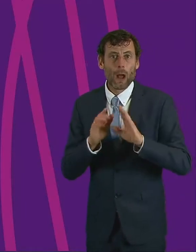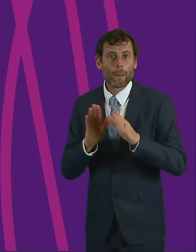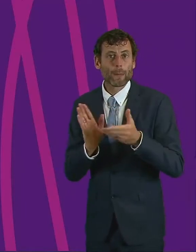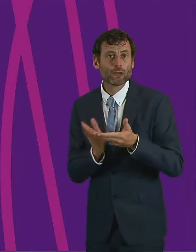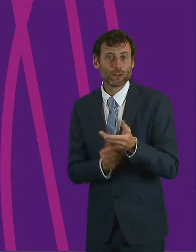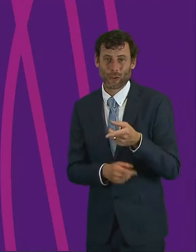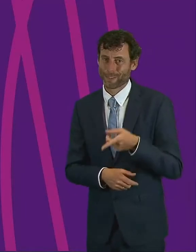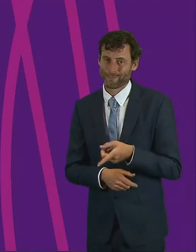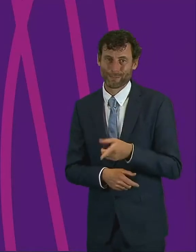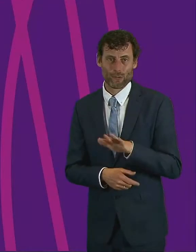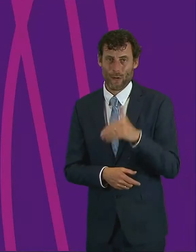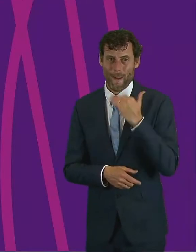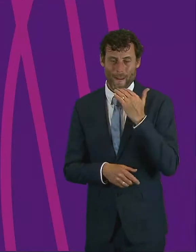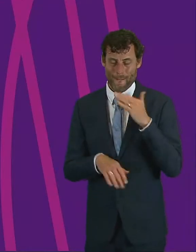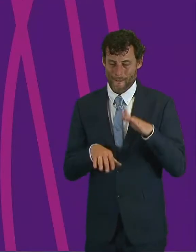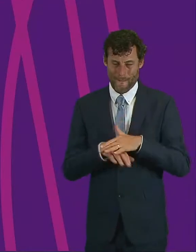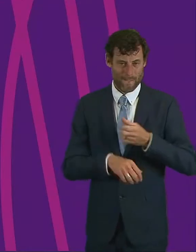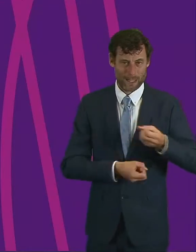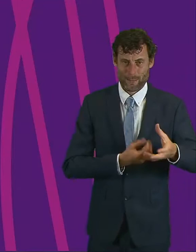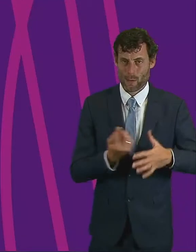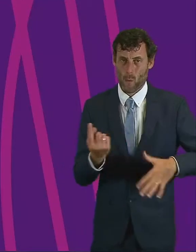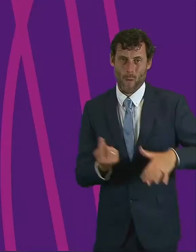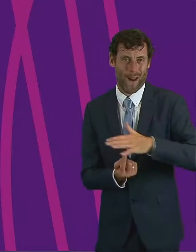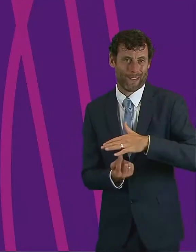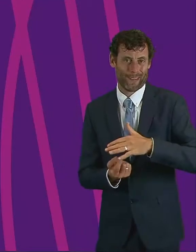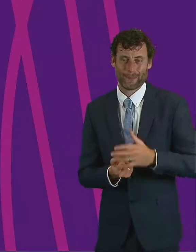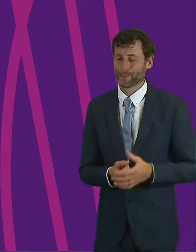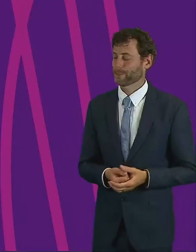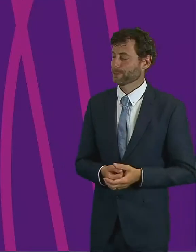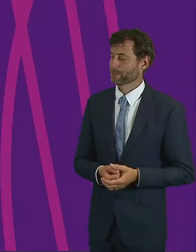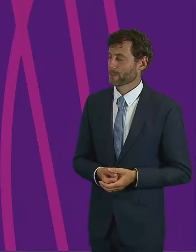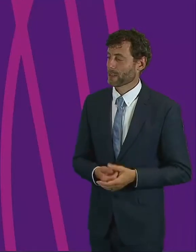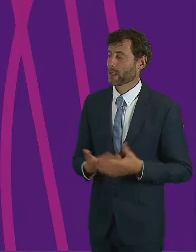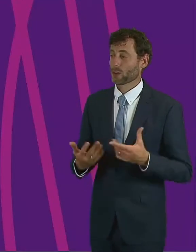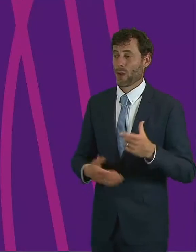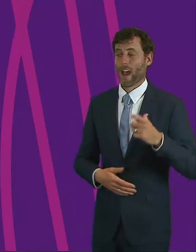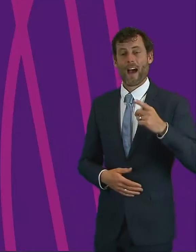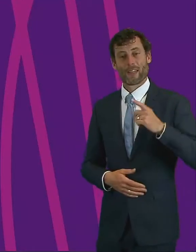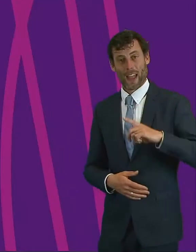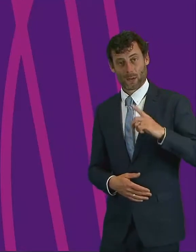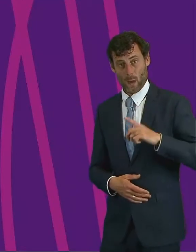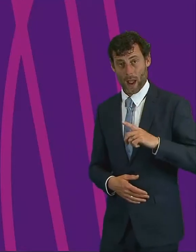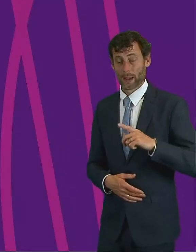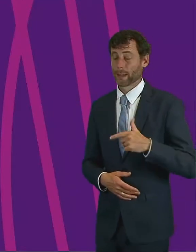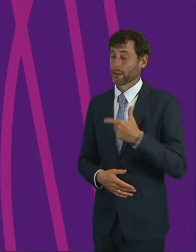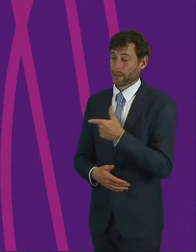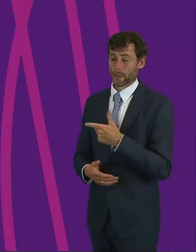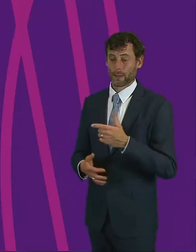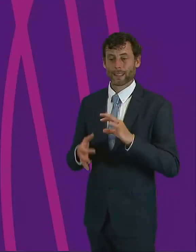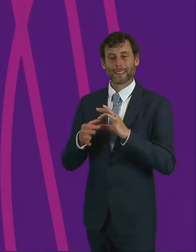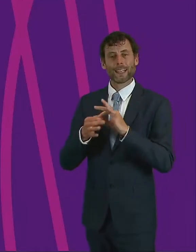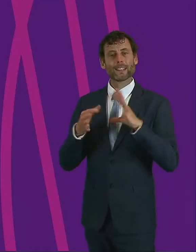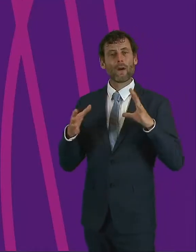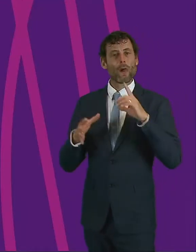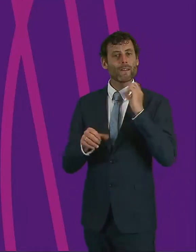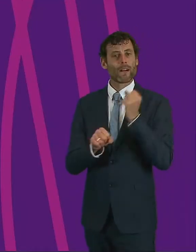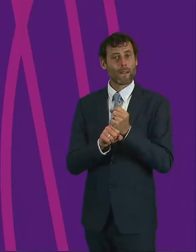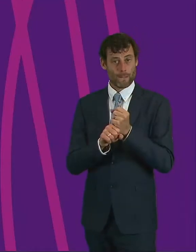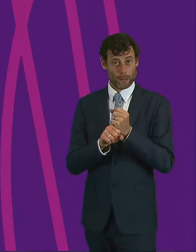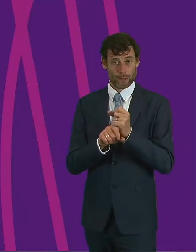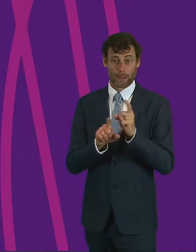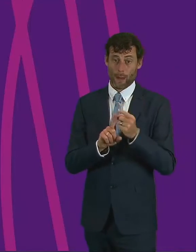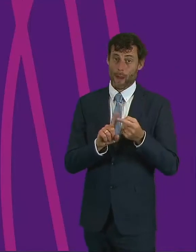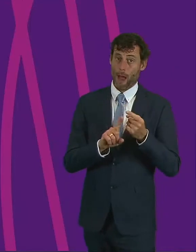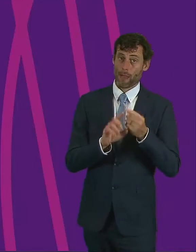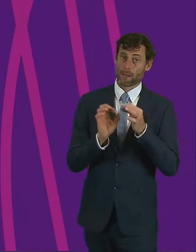to fund the recovery sufficiently and balance the budget. And that is why, together with devolved government counterparts, I continue to